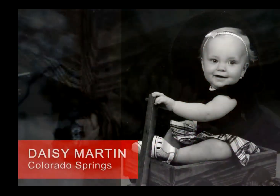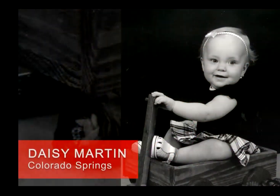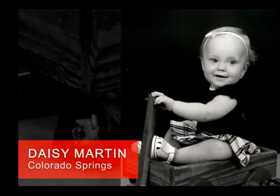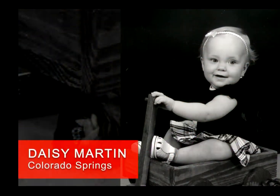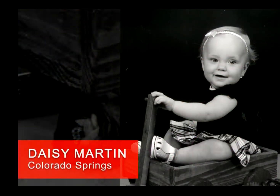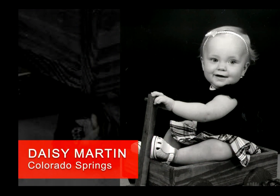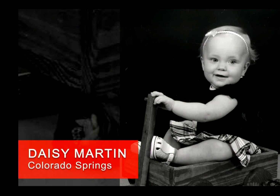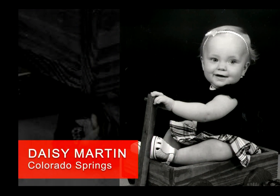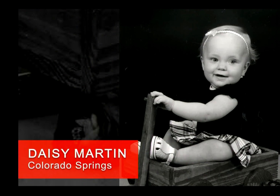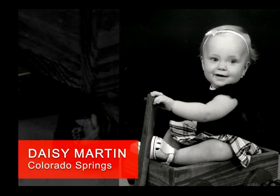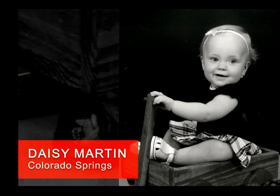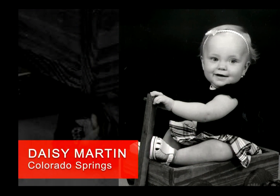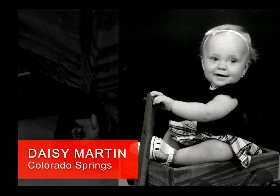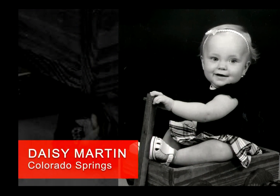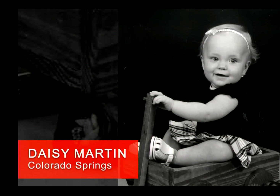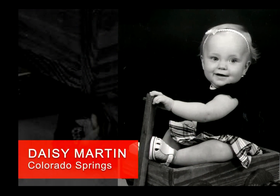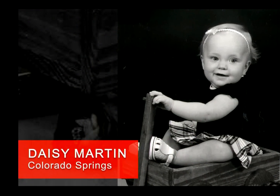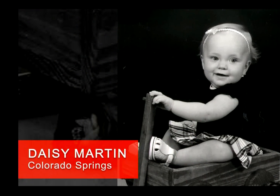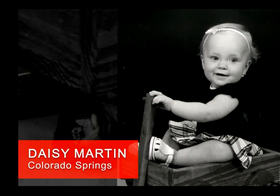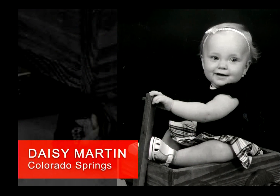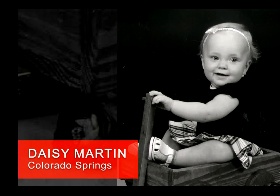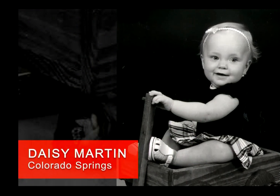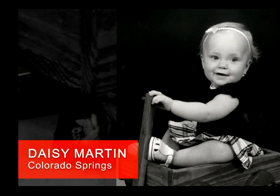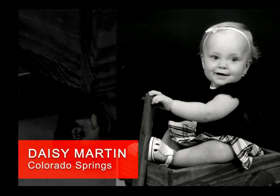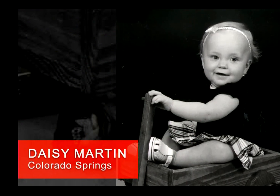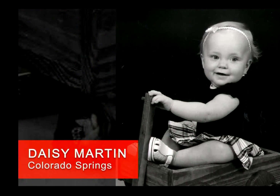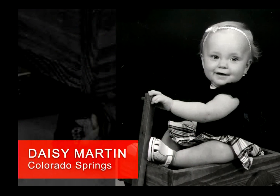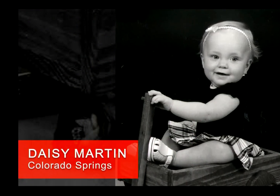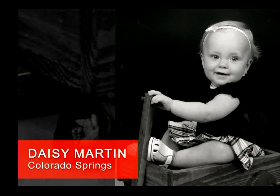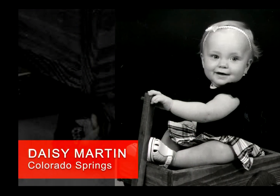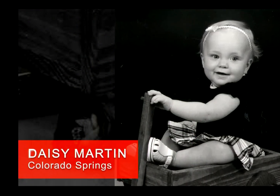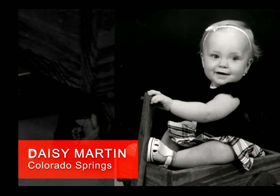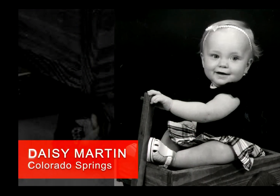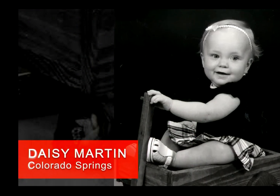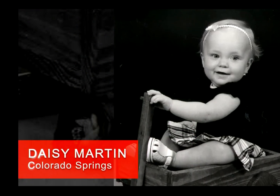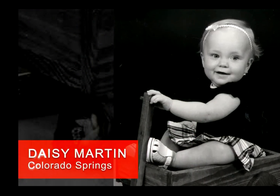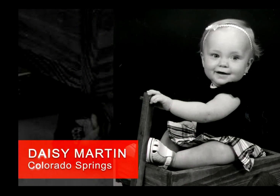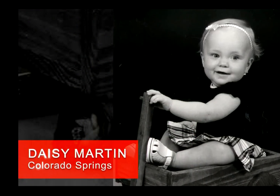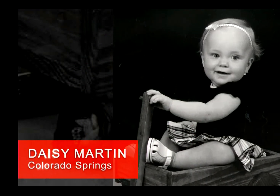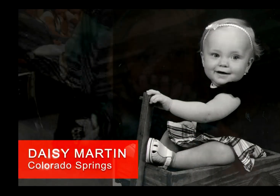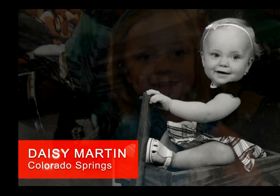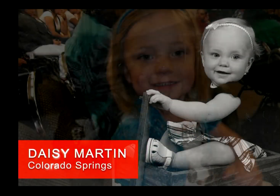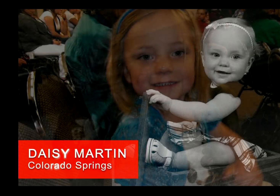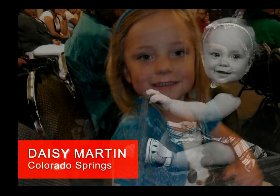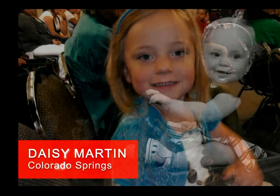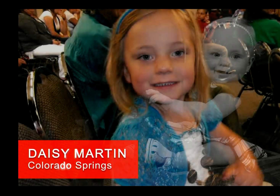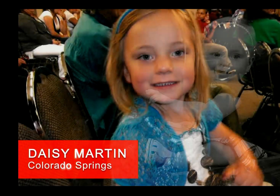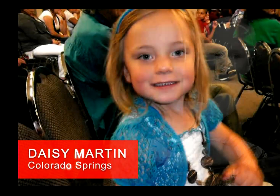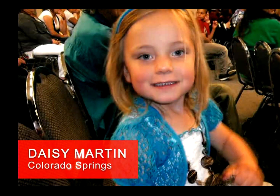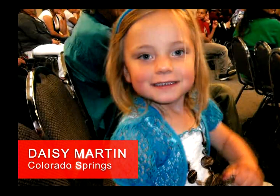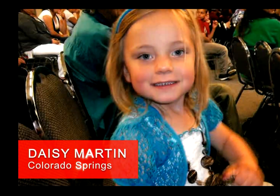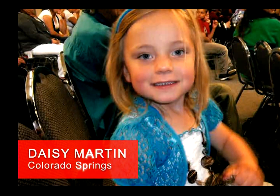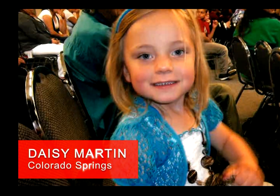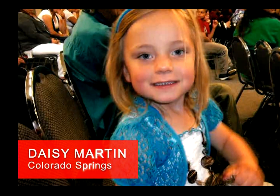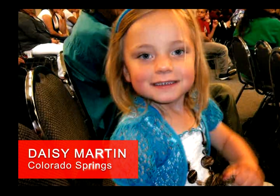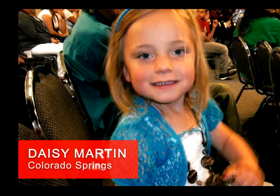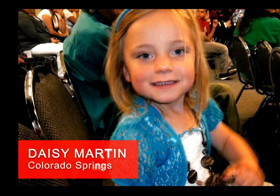Daisy Martin, Colorado Springs. A baby picture of Daisy sitting in a wagon fades into a picture of her smiling at the camera while sitting in an